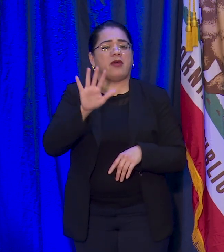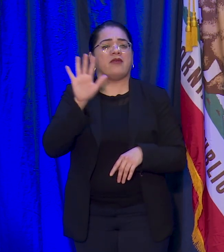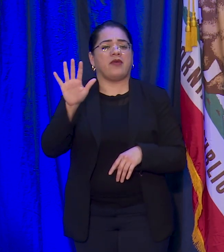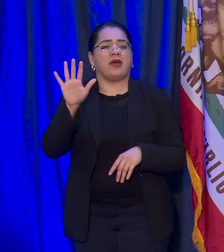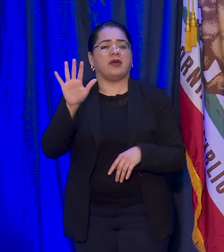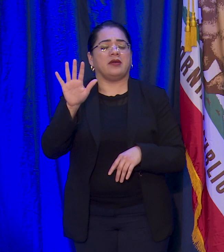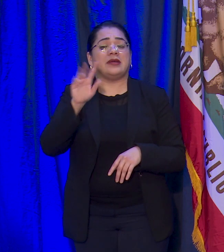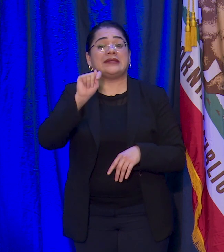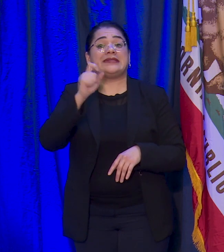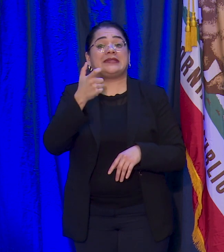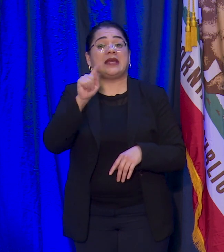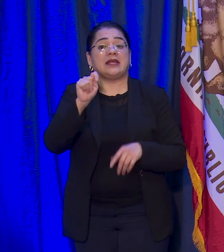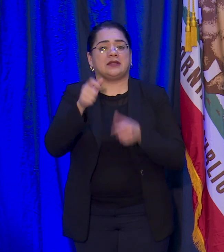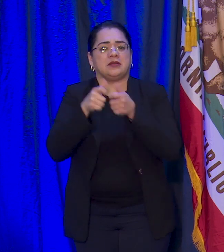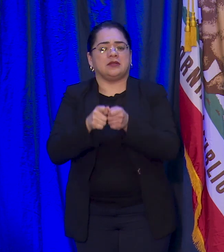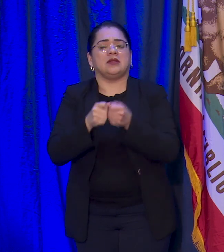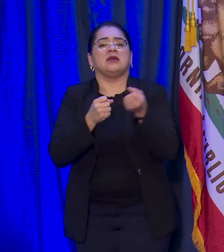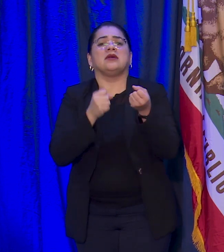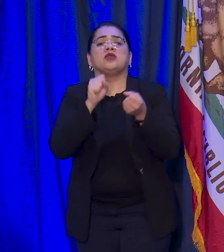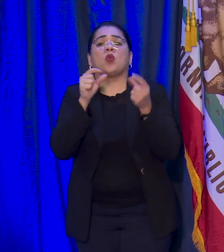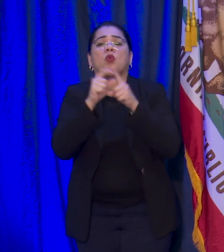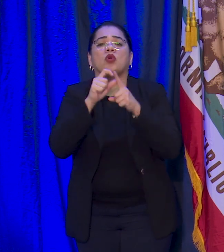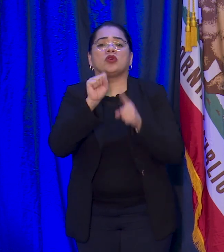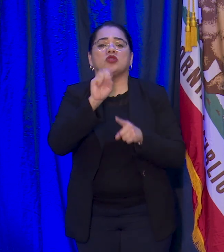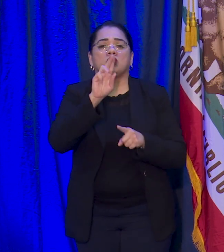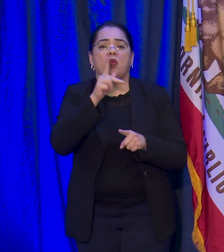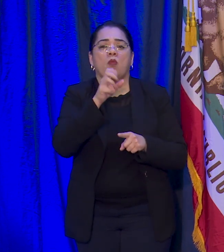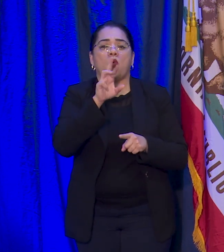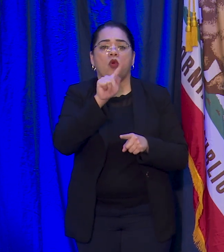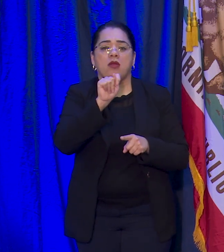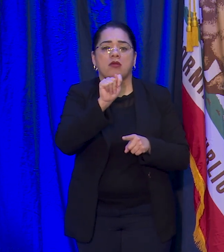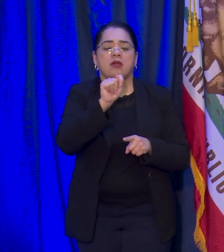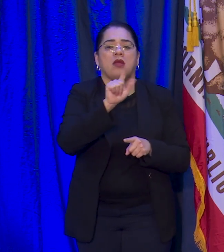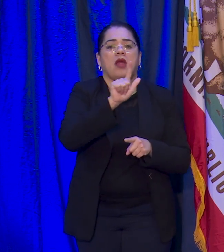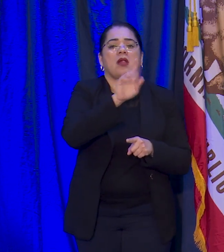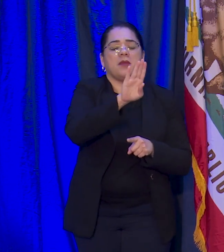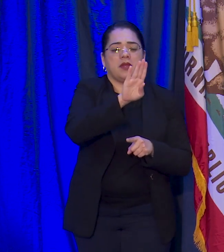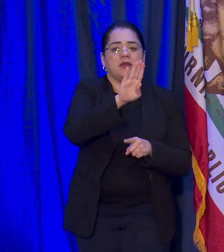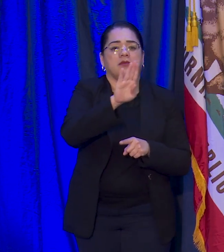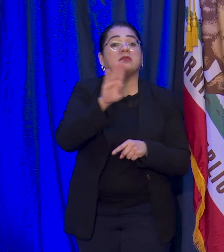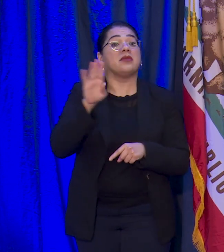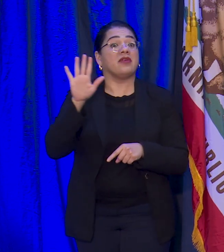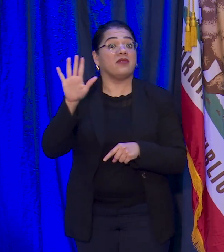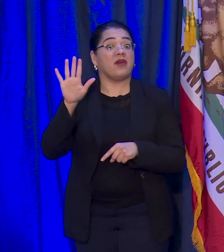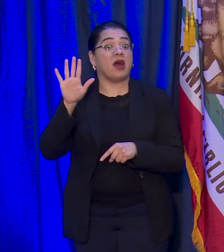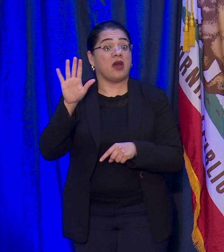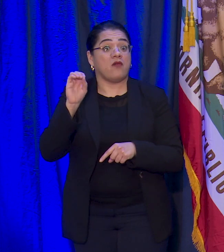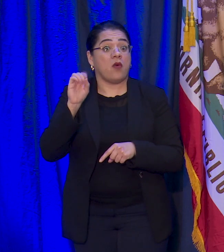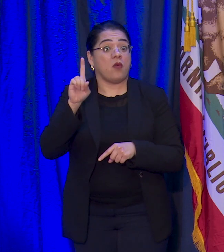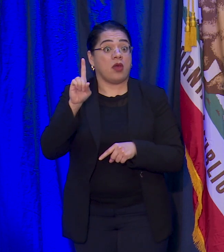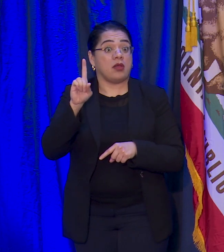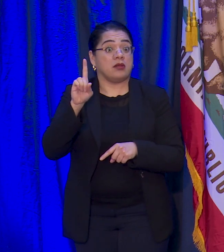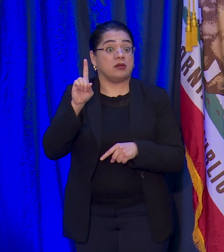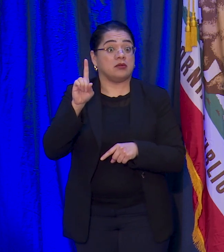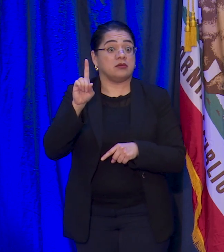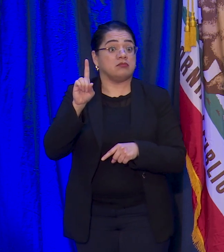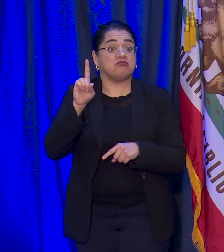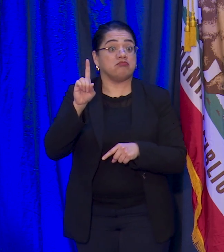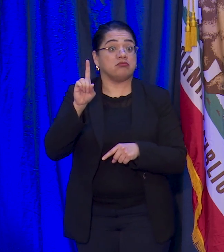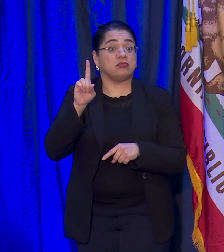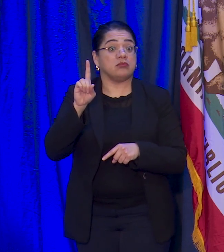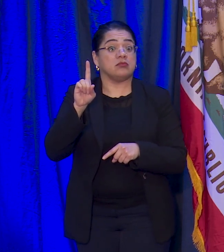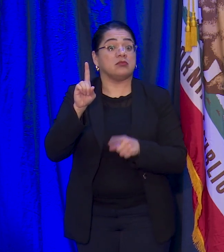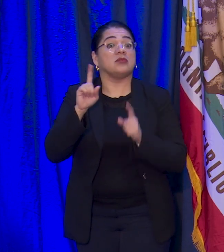50155, text support LB to 50155 and give $5, $10, $25, whatever you